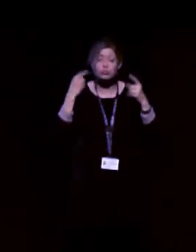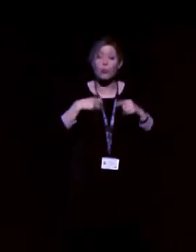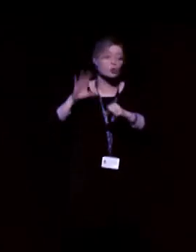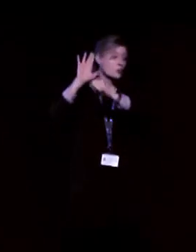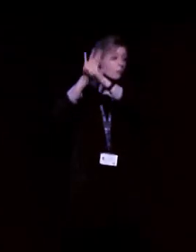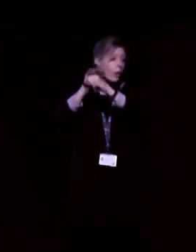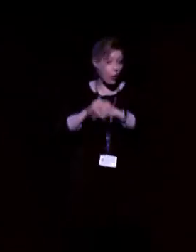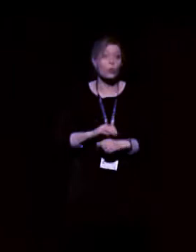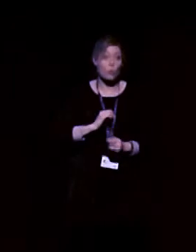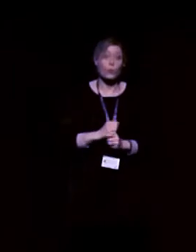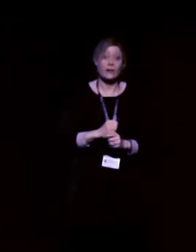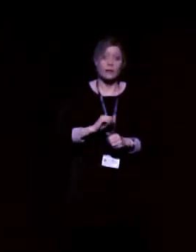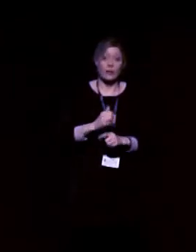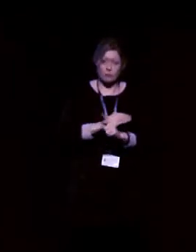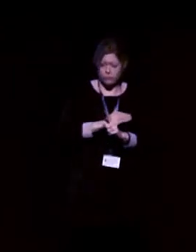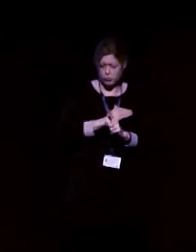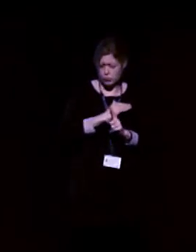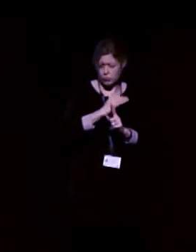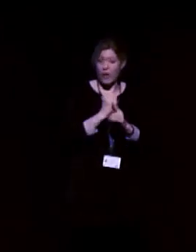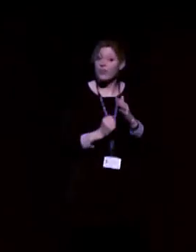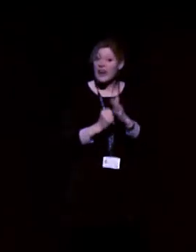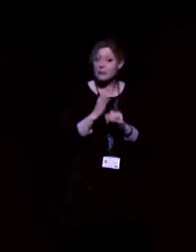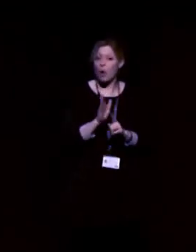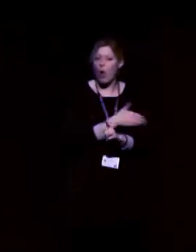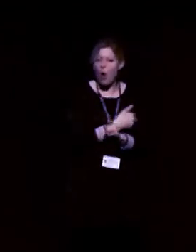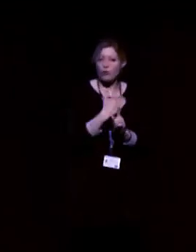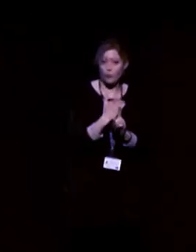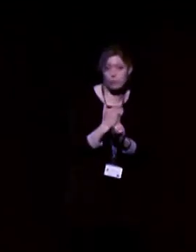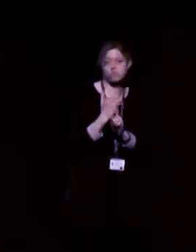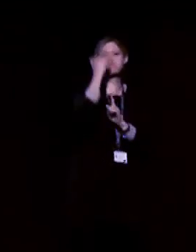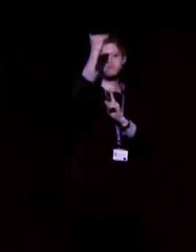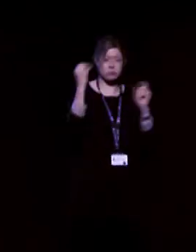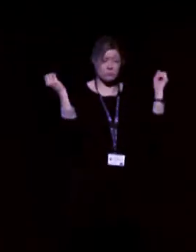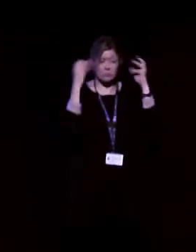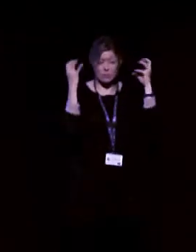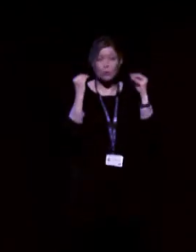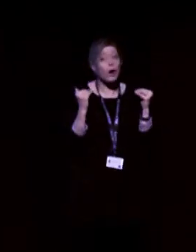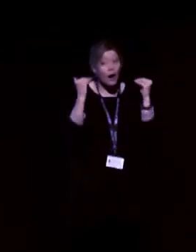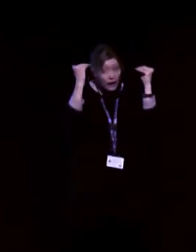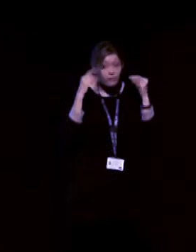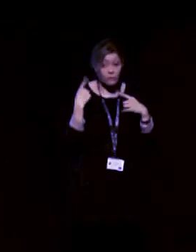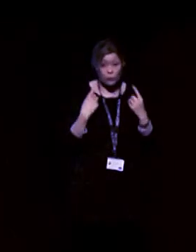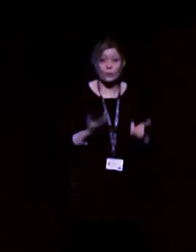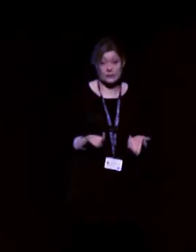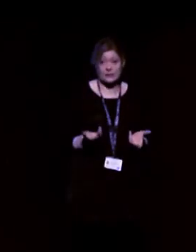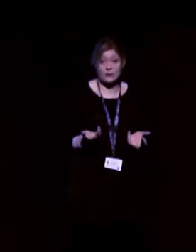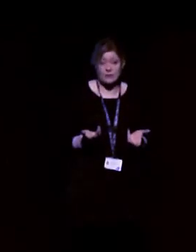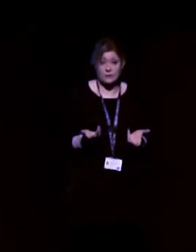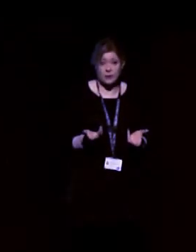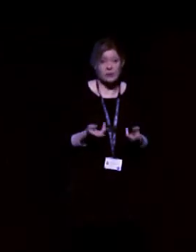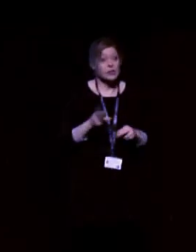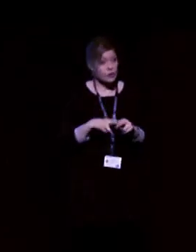ambient noise, will turn off the limiter and will be exposing themselves to quite dangerous levels of noise. So if you're